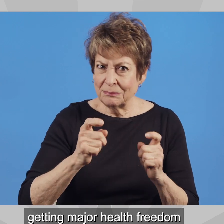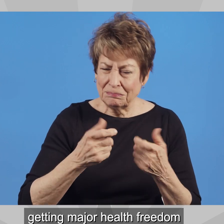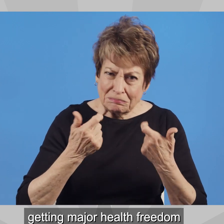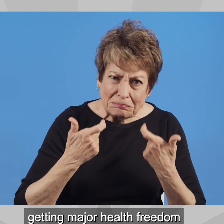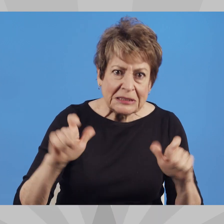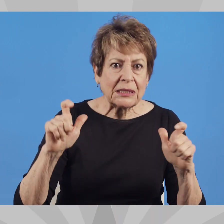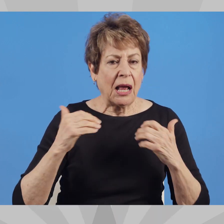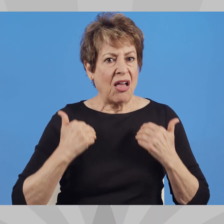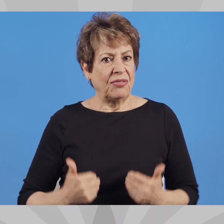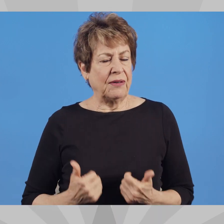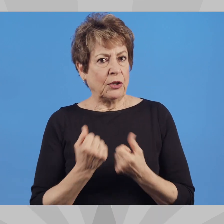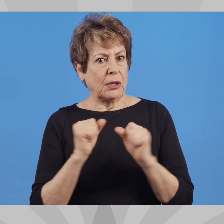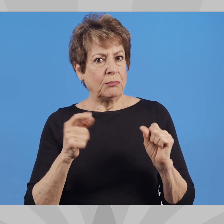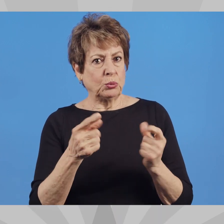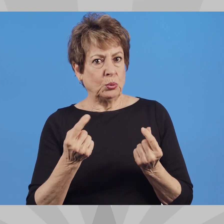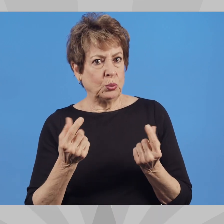into law,